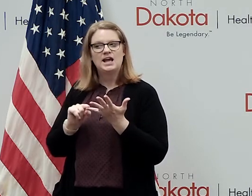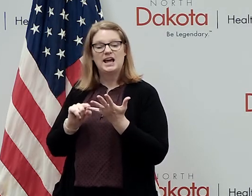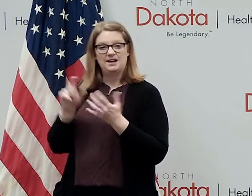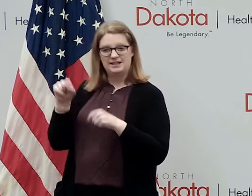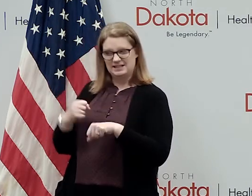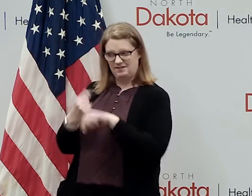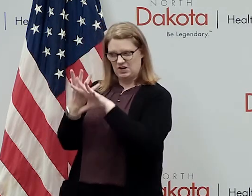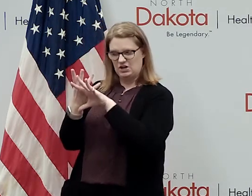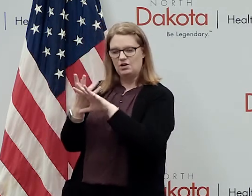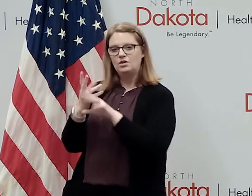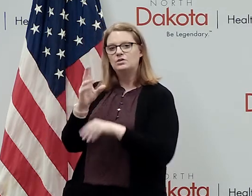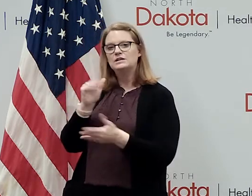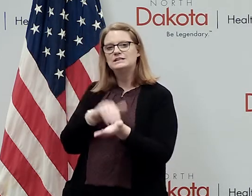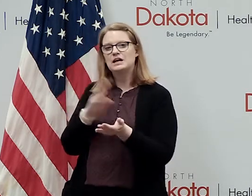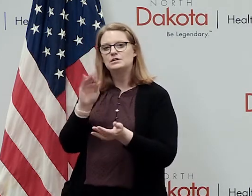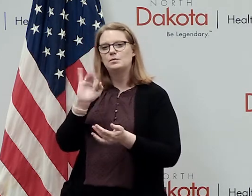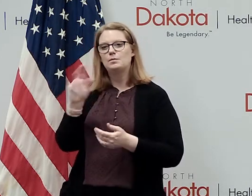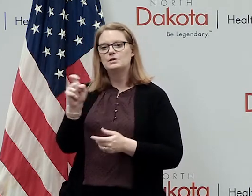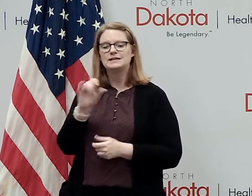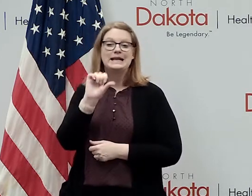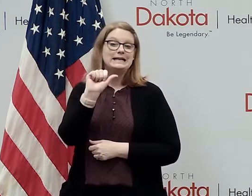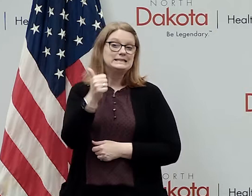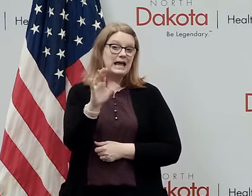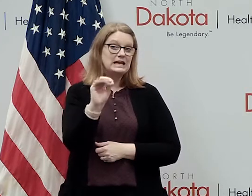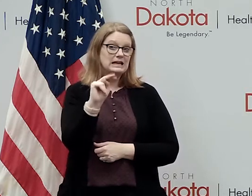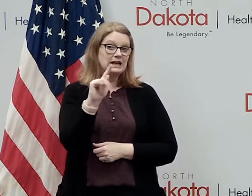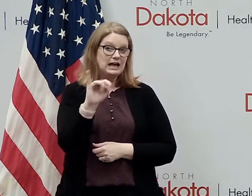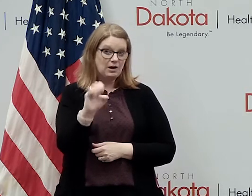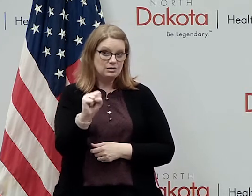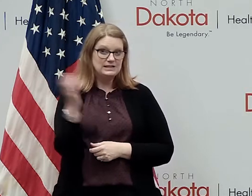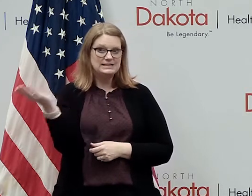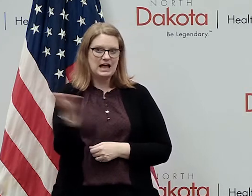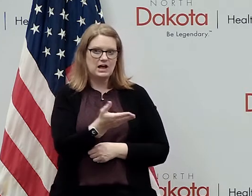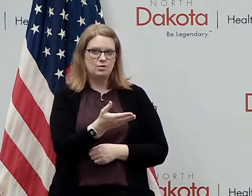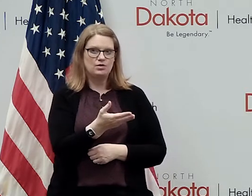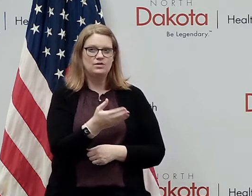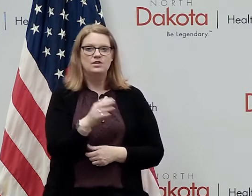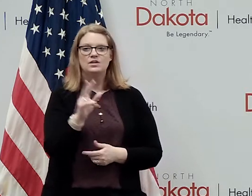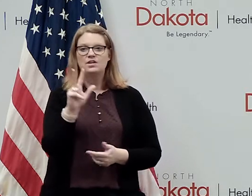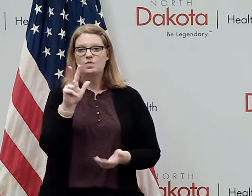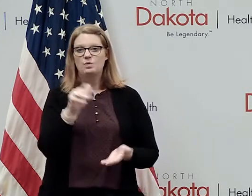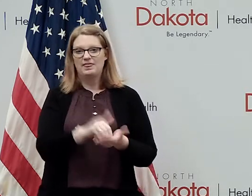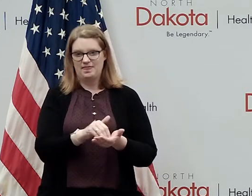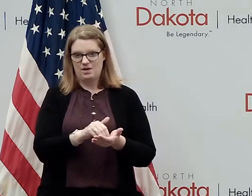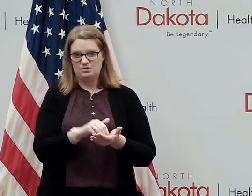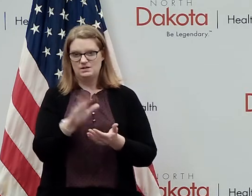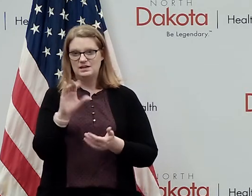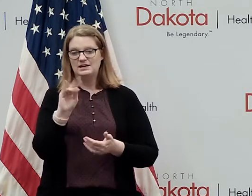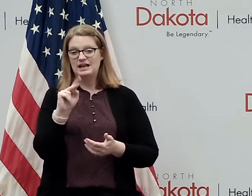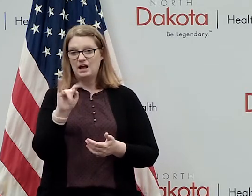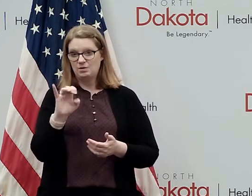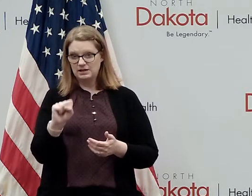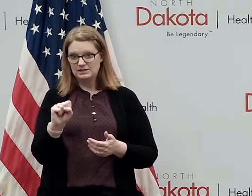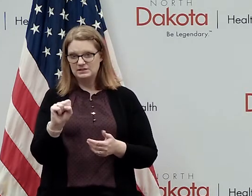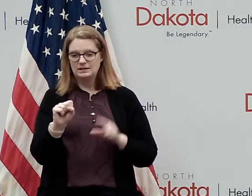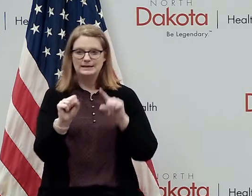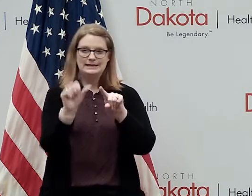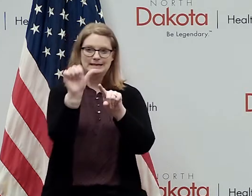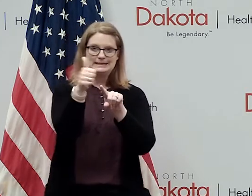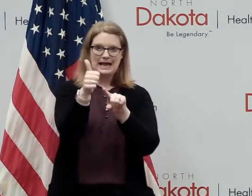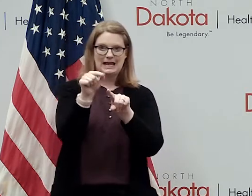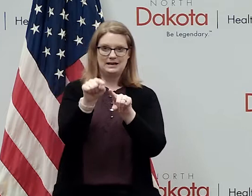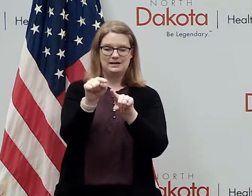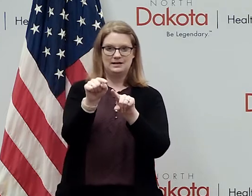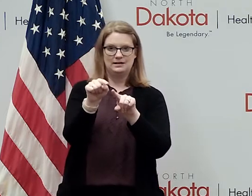Birx mentioned that there was 10 counties in the United States out of the over 3,000 that we have, but 10 of them are now